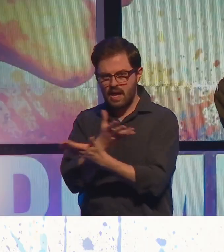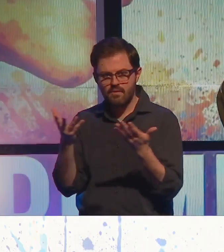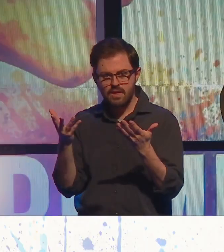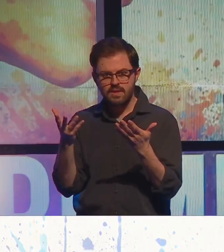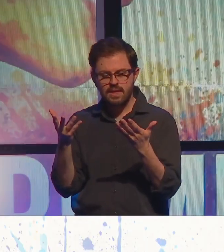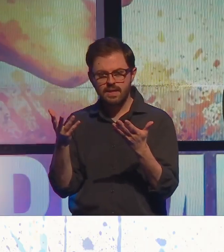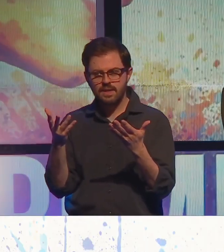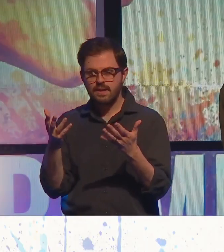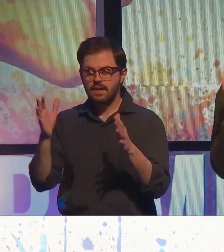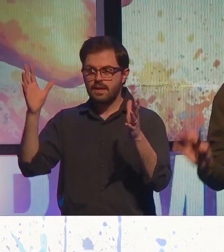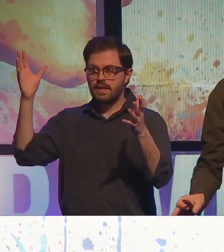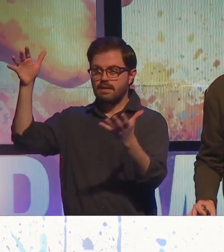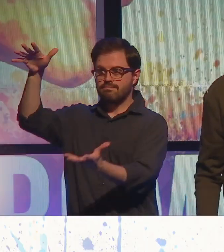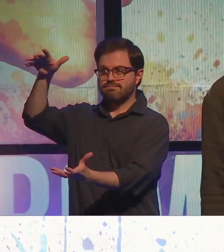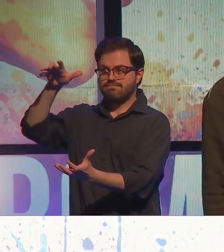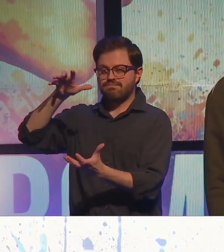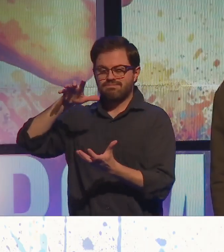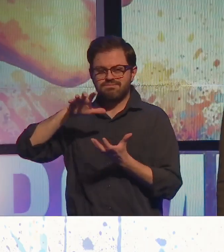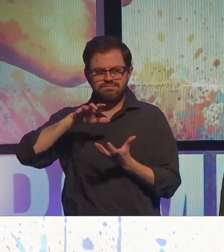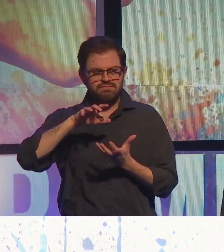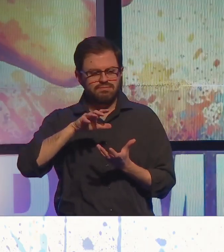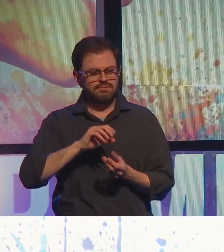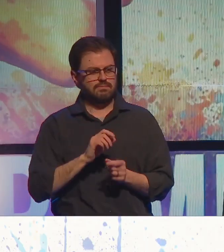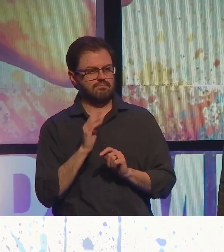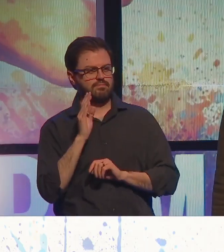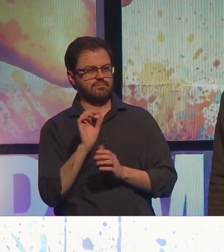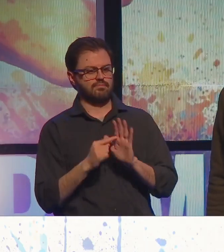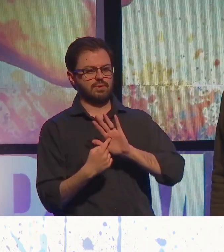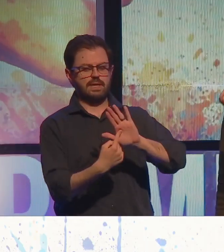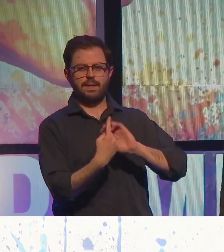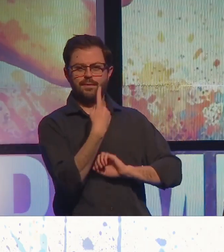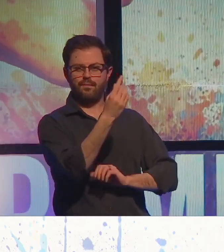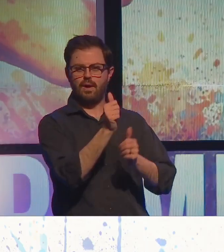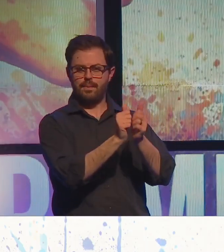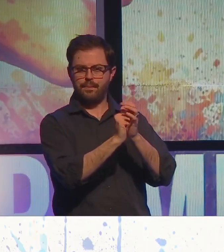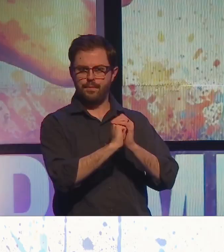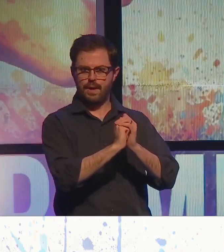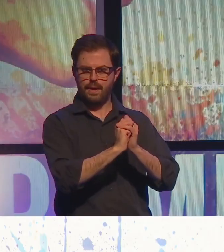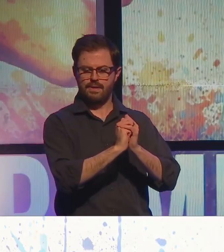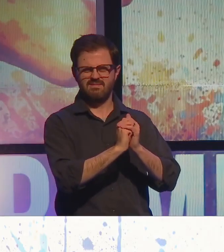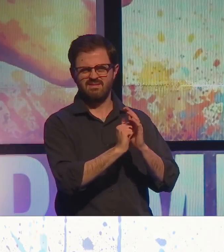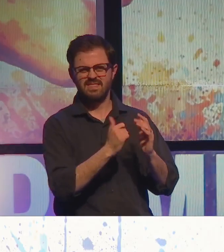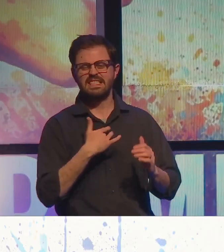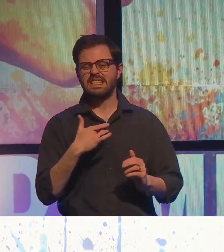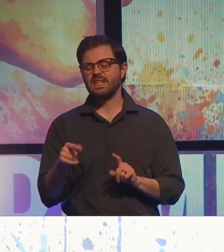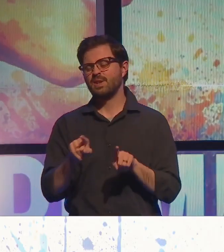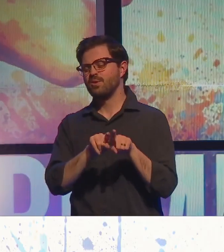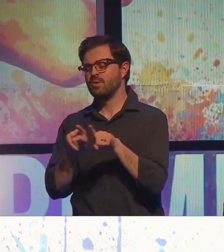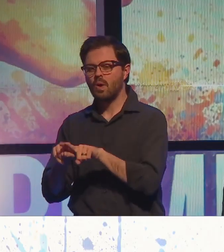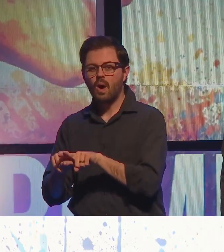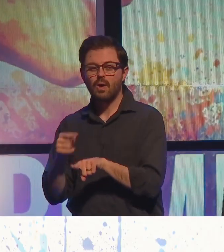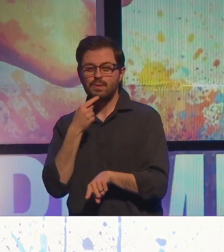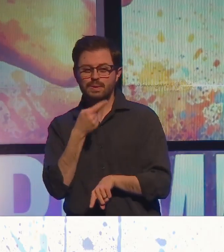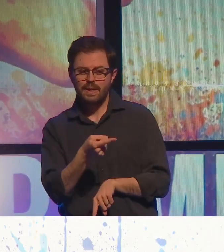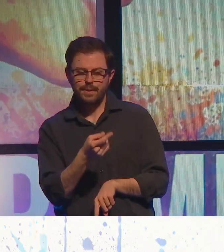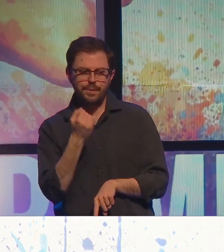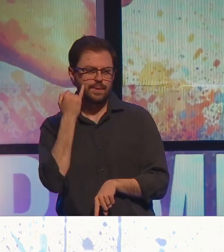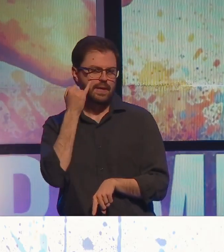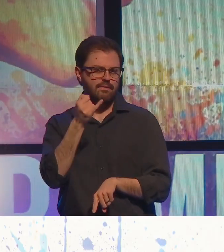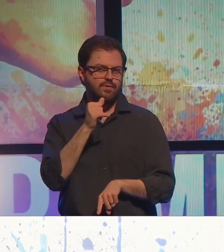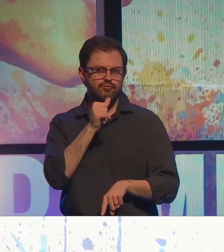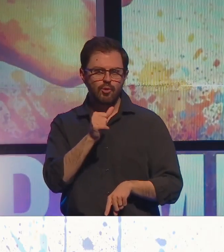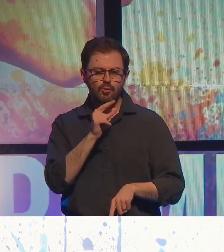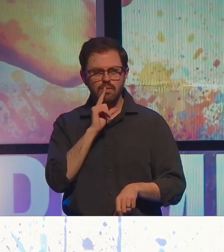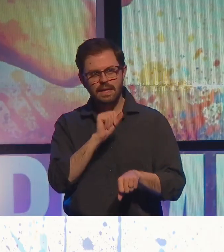magic prayer would also tell us that if you don't pray that prayer, you cannot be in relationship with